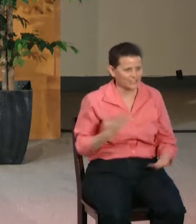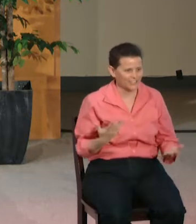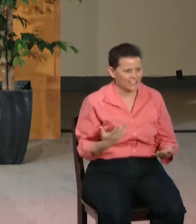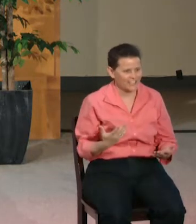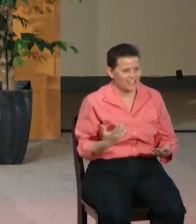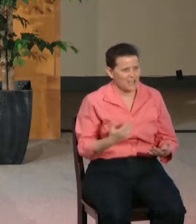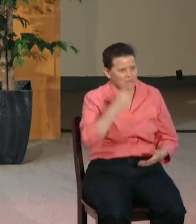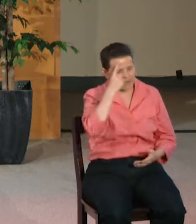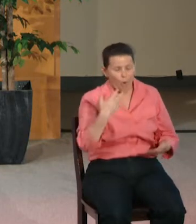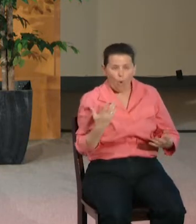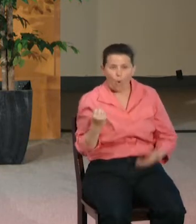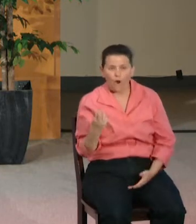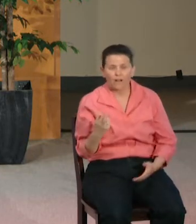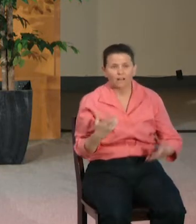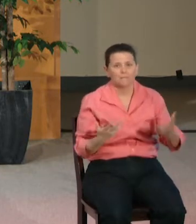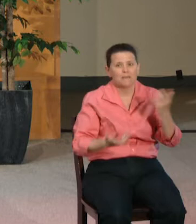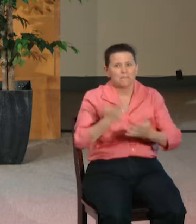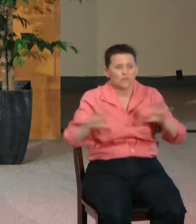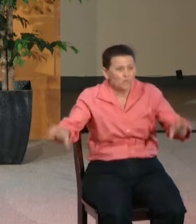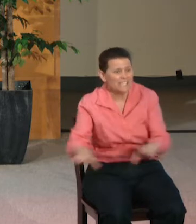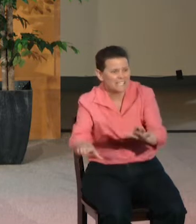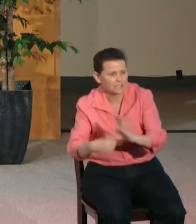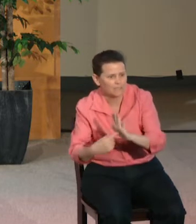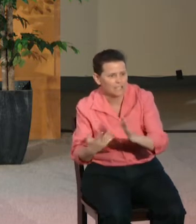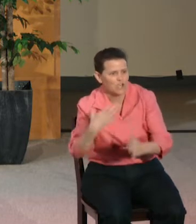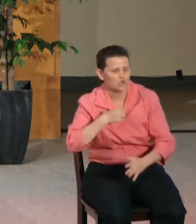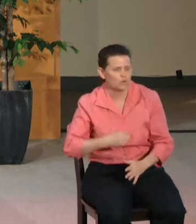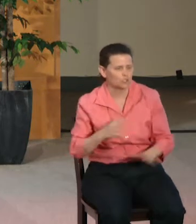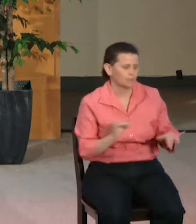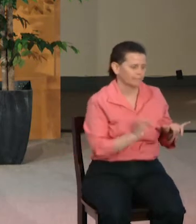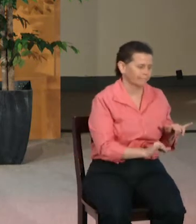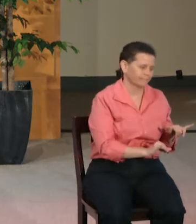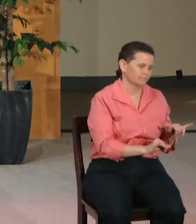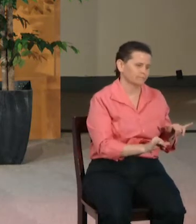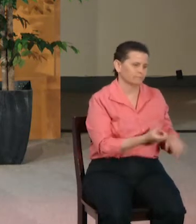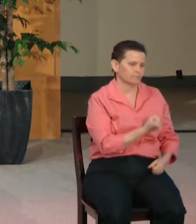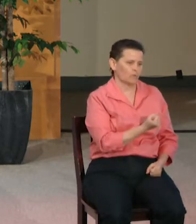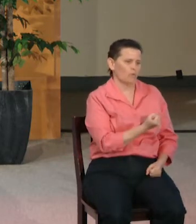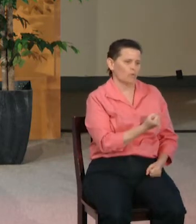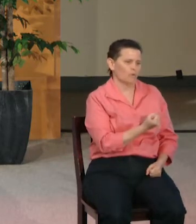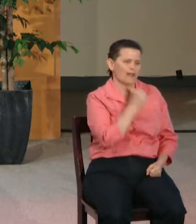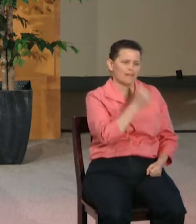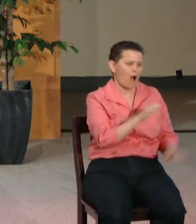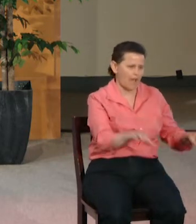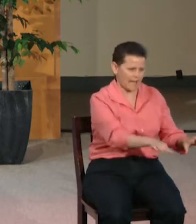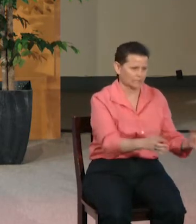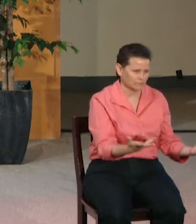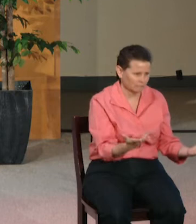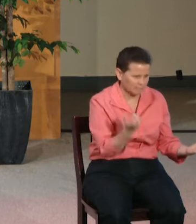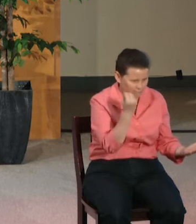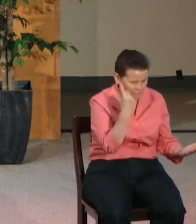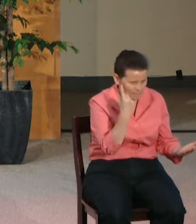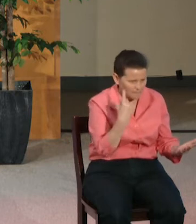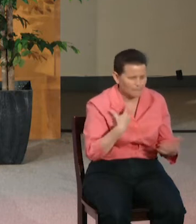took action, when maybe inaction might have been the appropriate thing. So that we're always kind of falling short of what that goal is. But the one thing that I was reminded